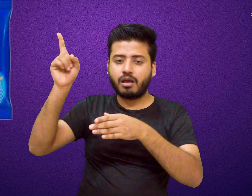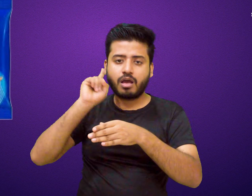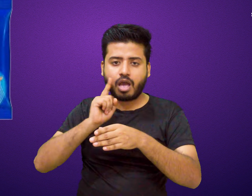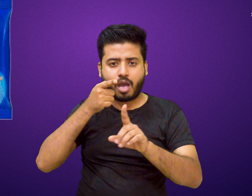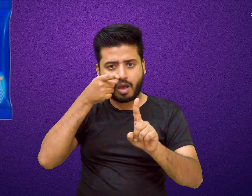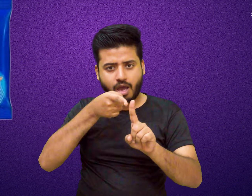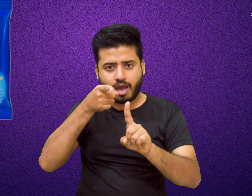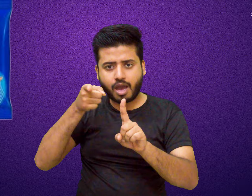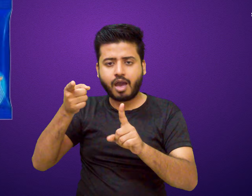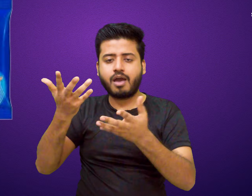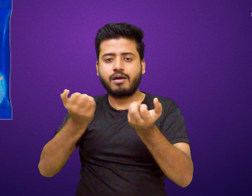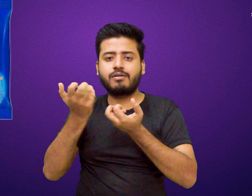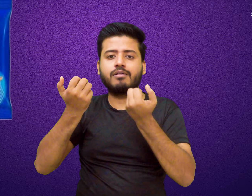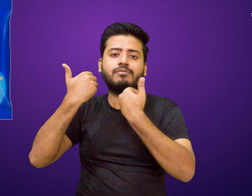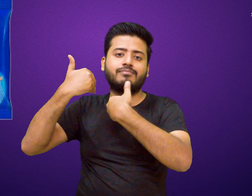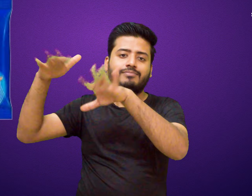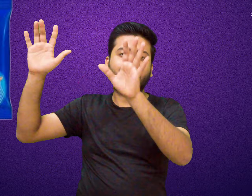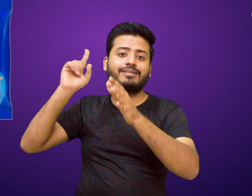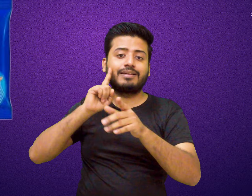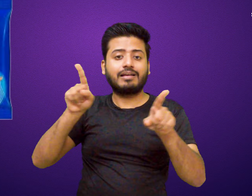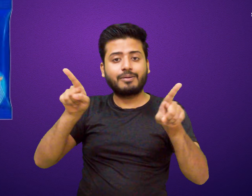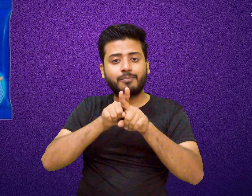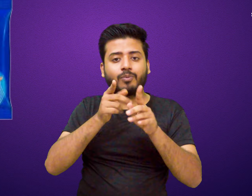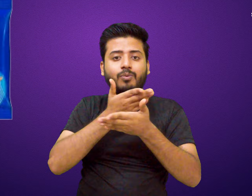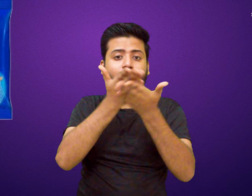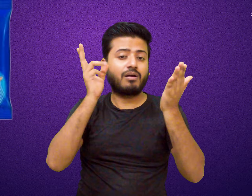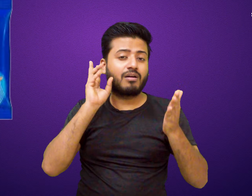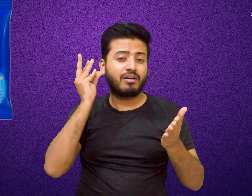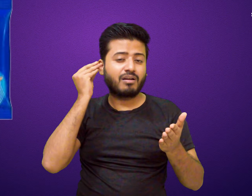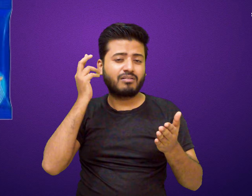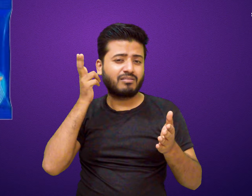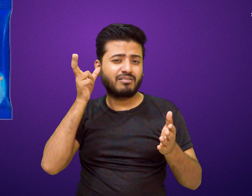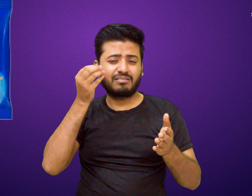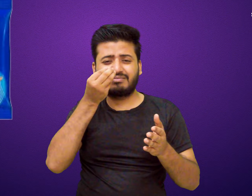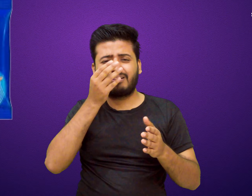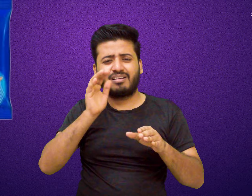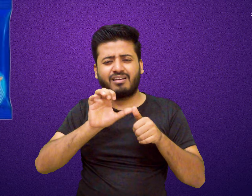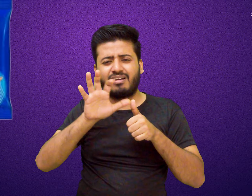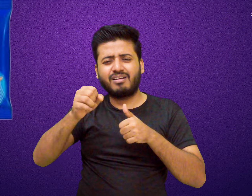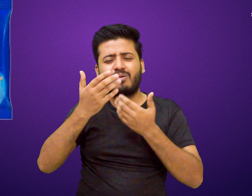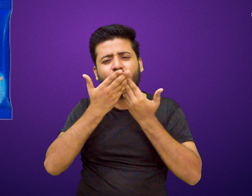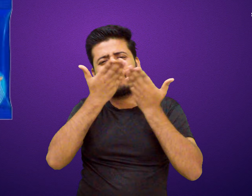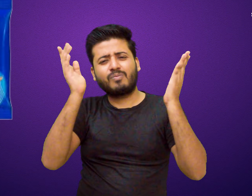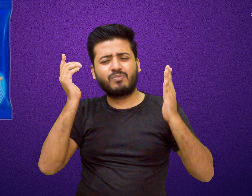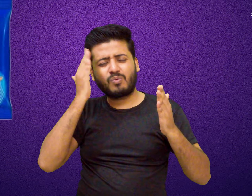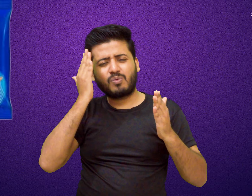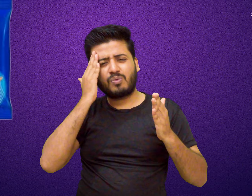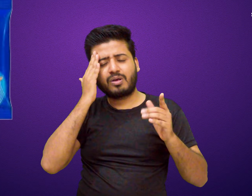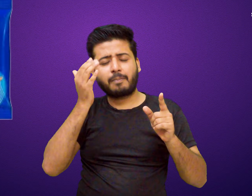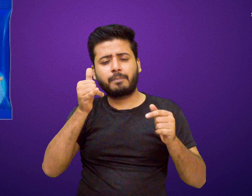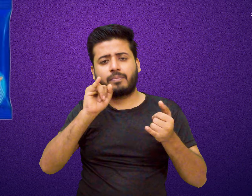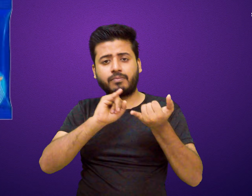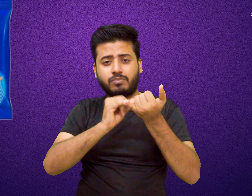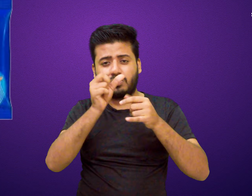machine. Detergents in liquid and powder form are the most popular options. Though expensive, pods are also